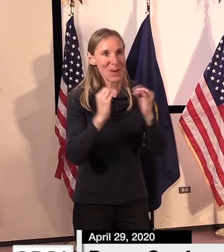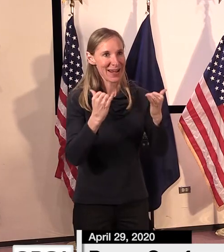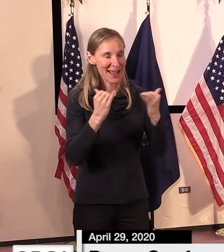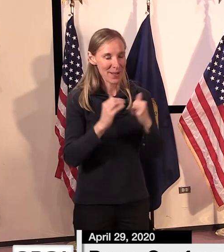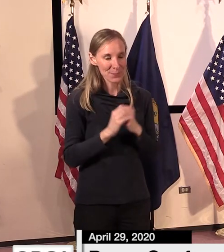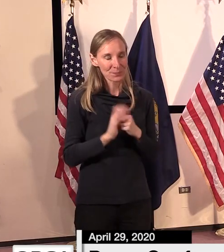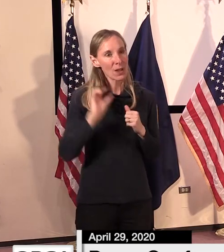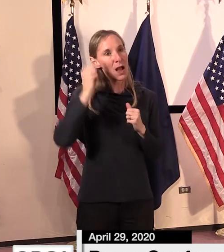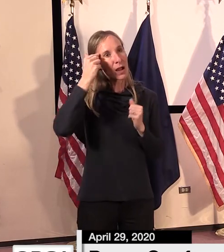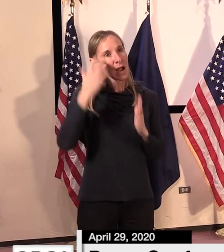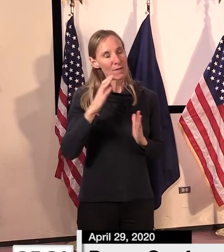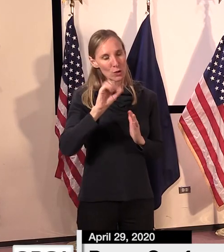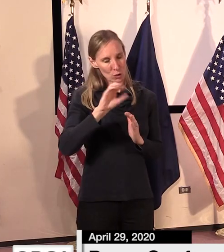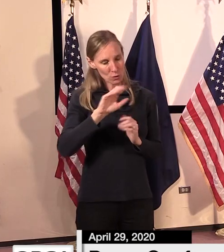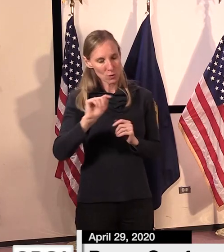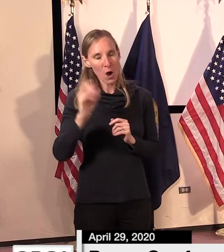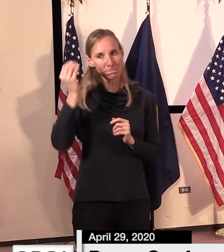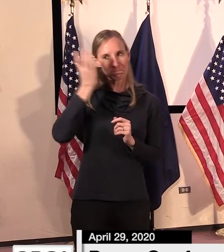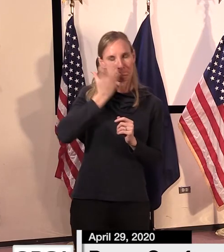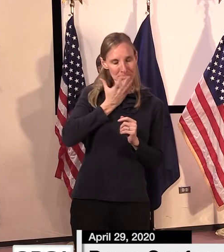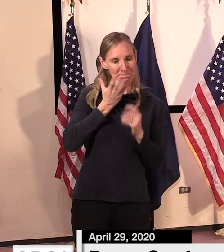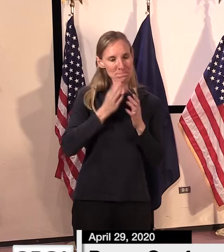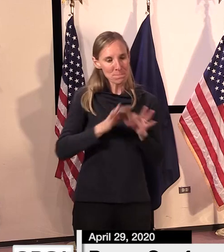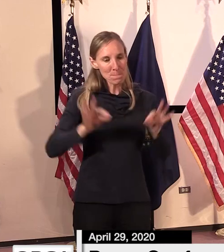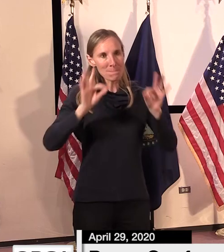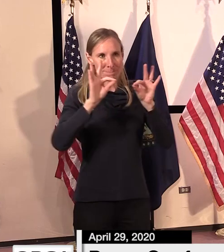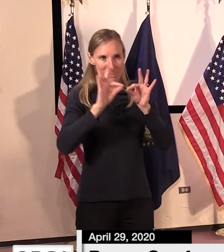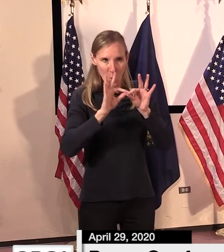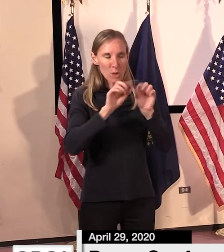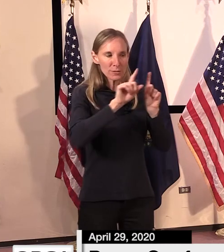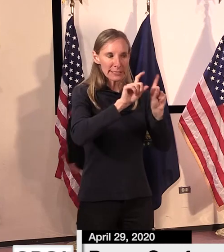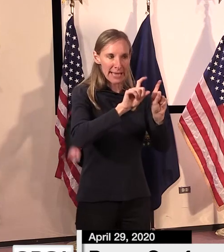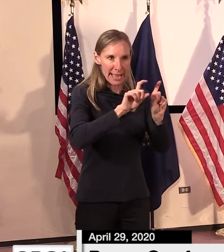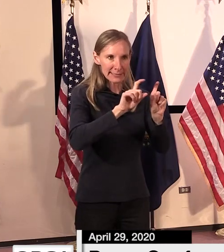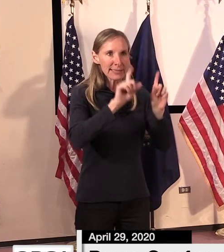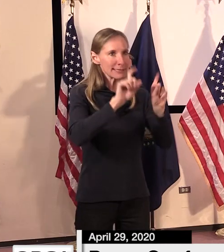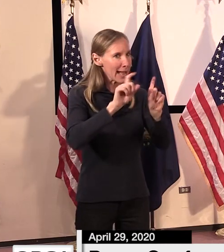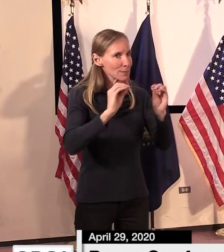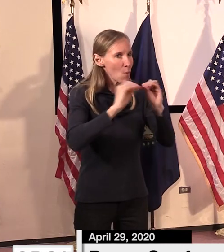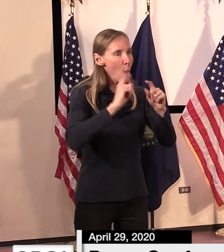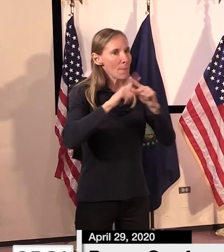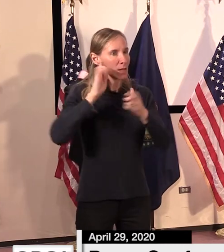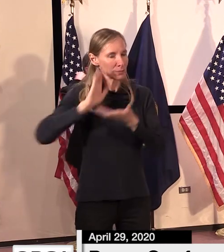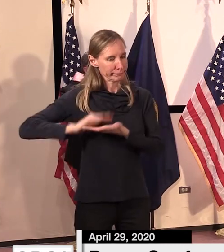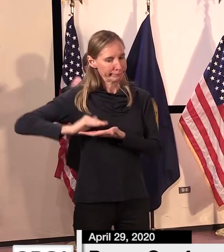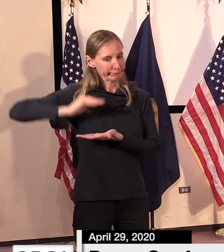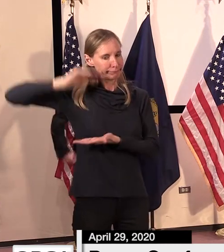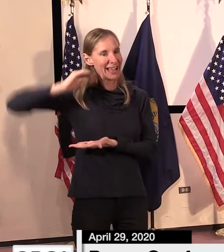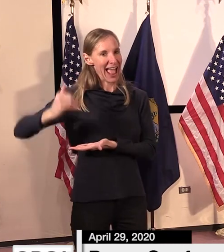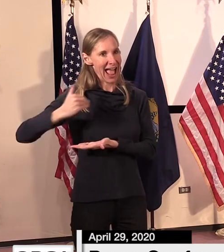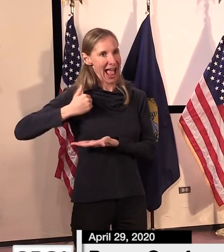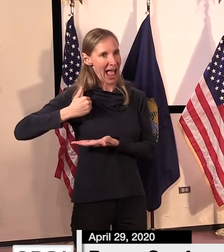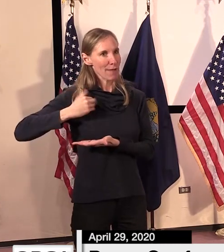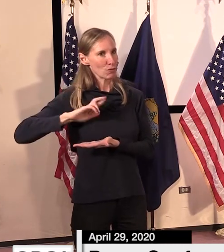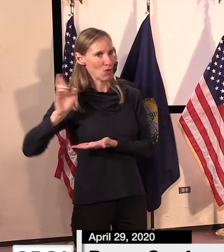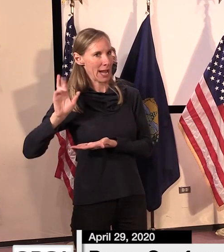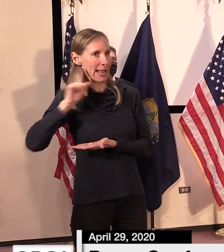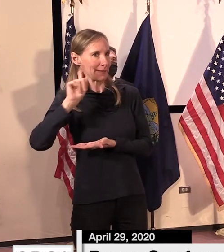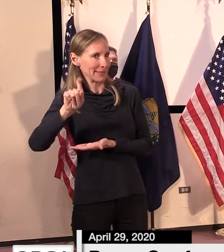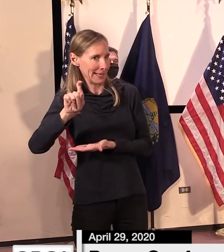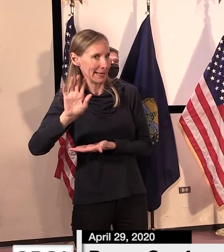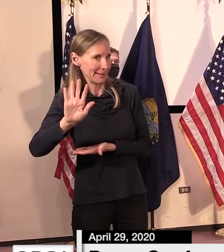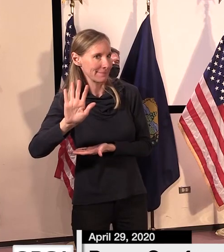Scott has instructed that we continue the work to stock these materials, not only so we can take on greatly expanded